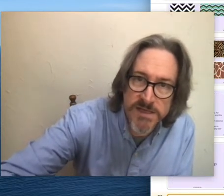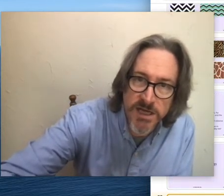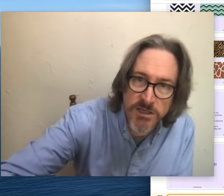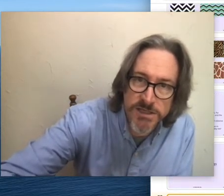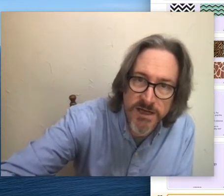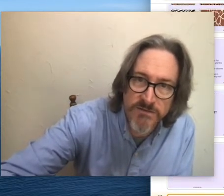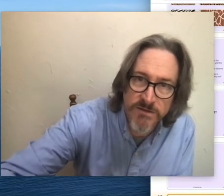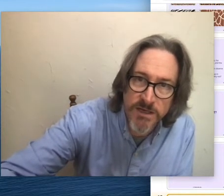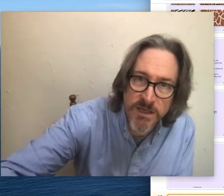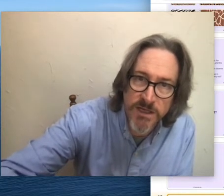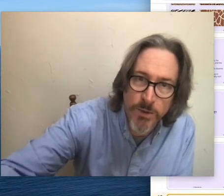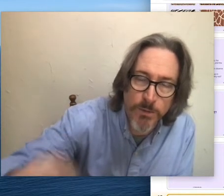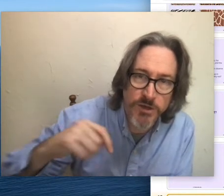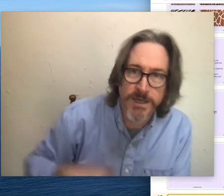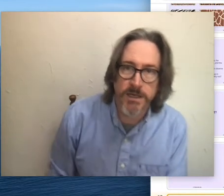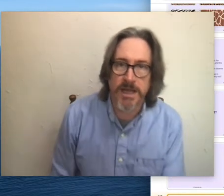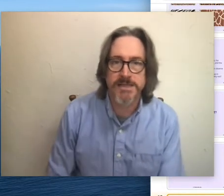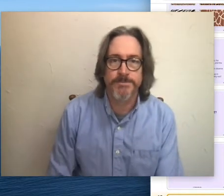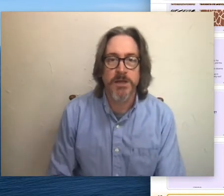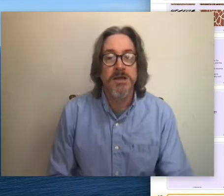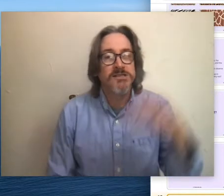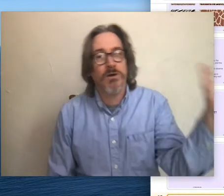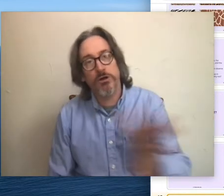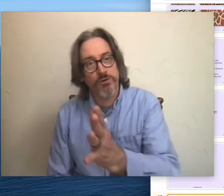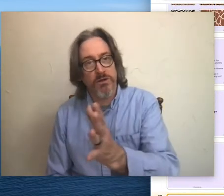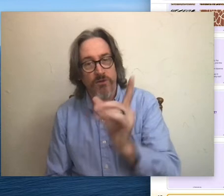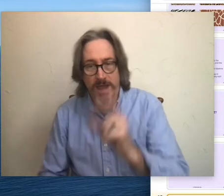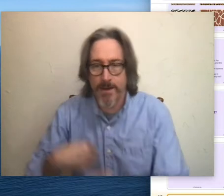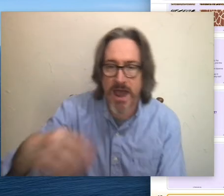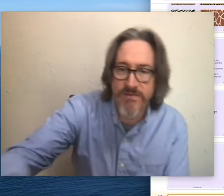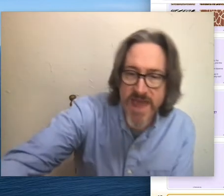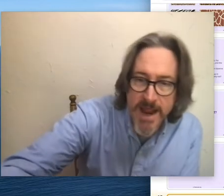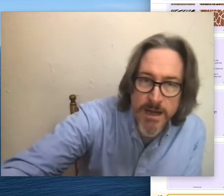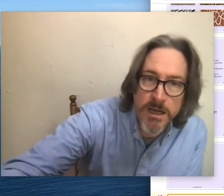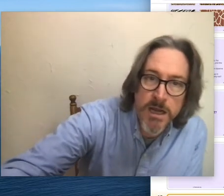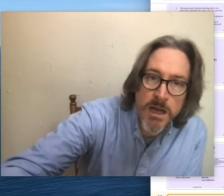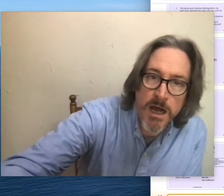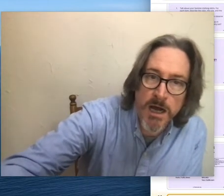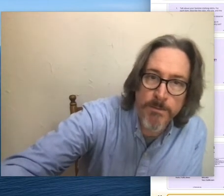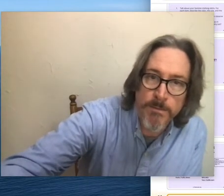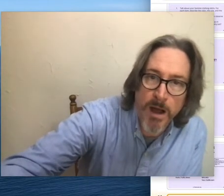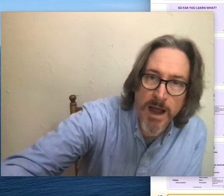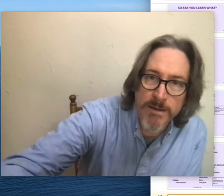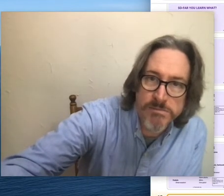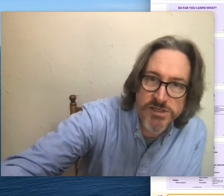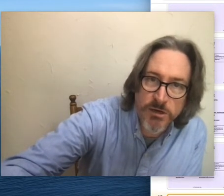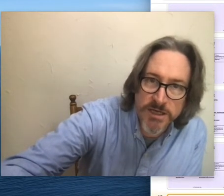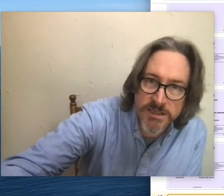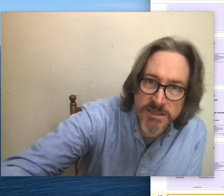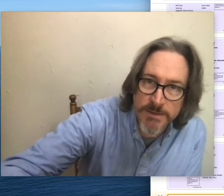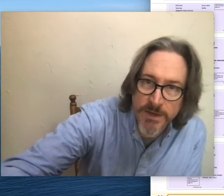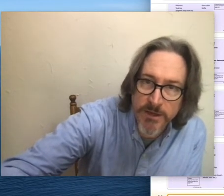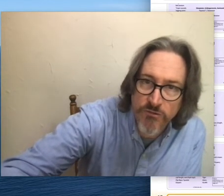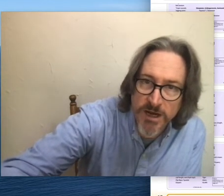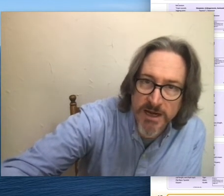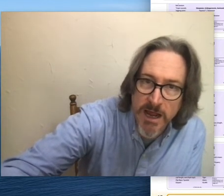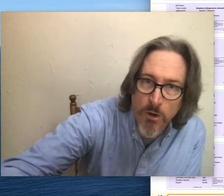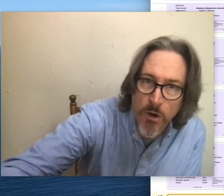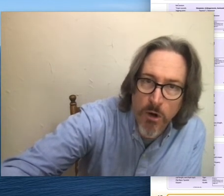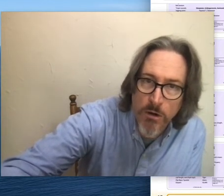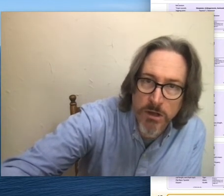And the discussion stuff that we will be doing in class. So I'll go through all the vocab, and then I'm starting to type in